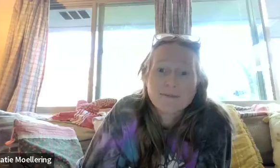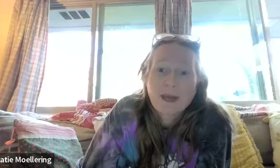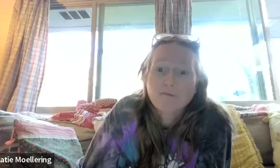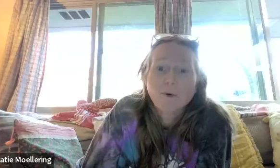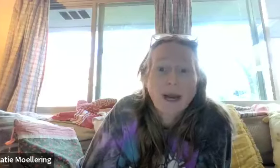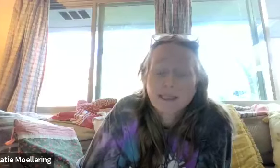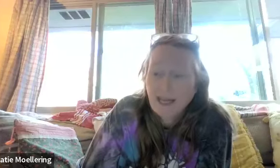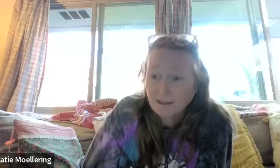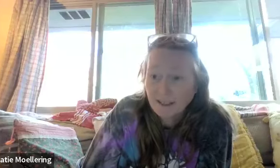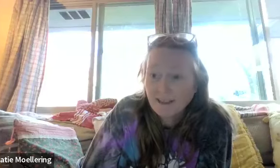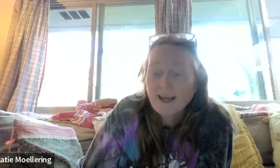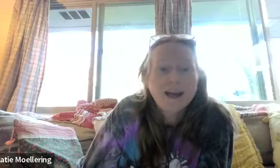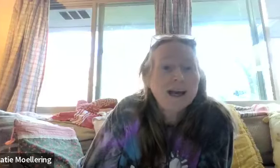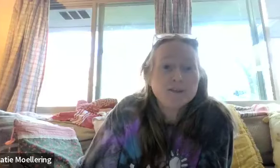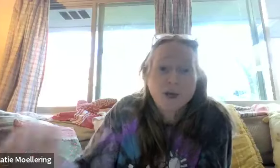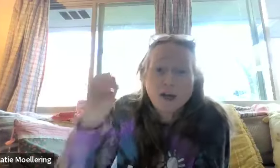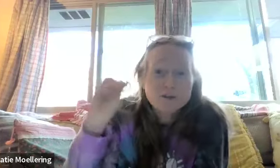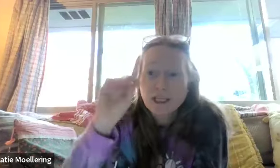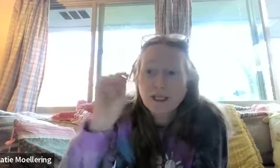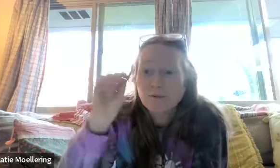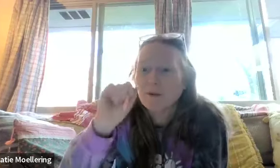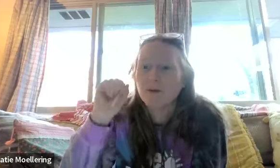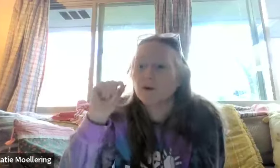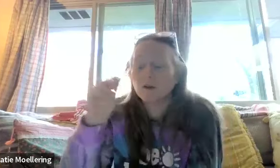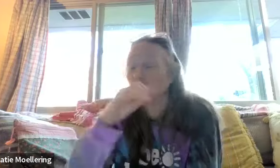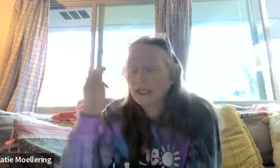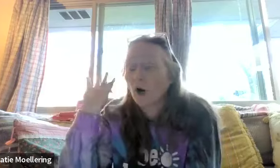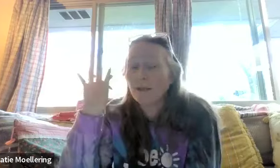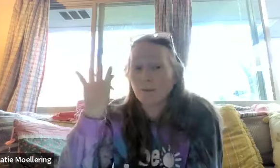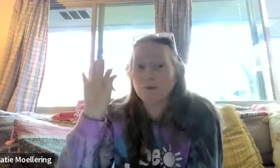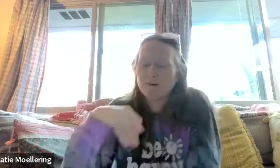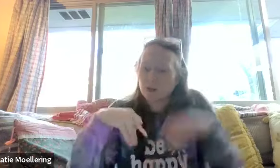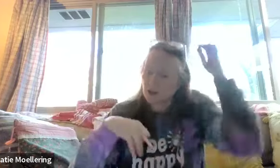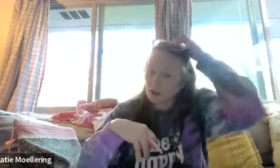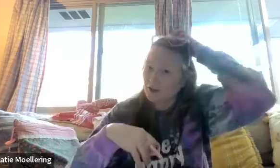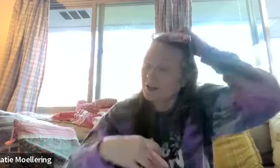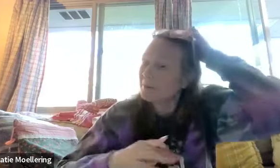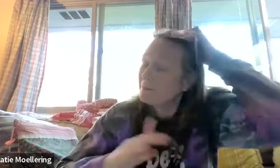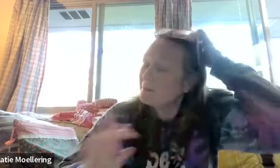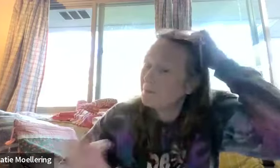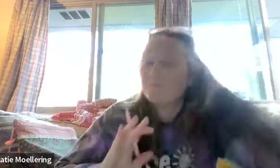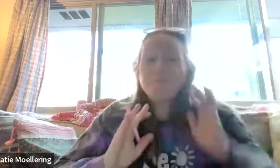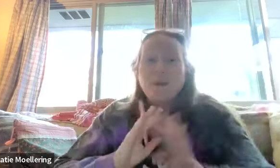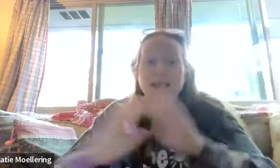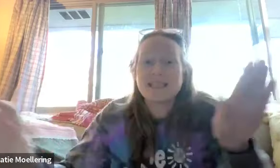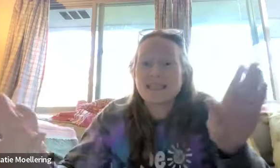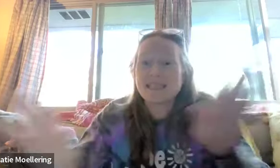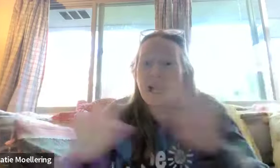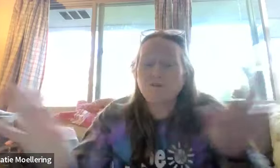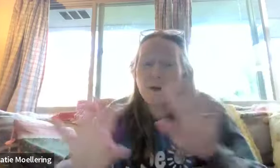matter of practicality. I do not understand why people, like all people, don't just learn the basics, alphabet,